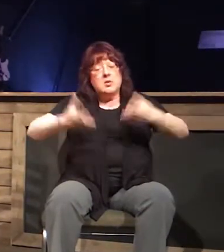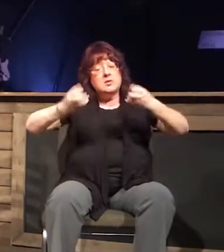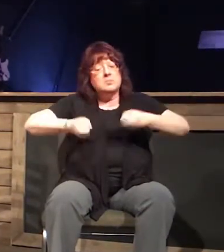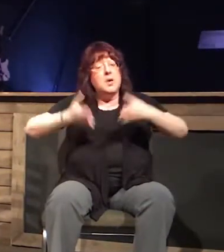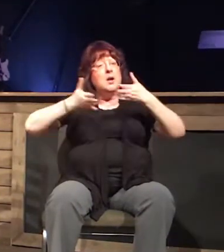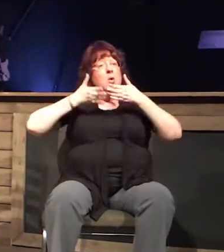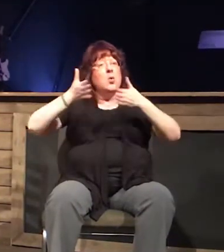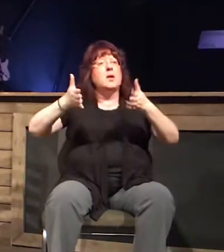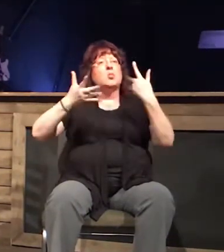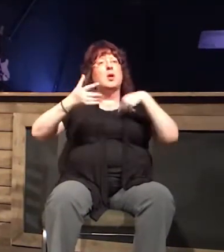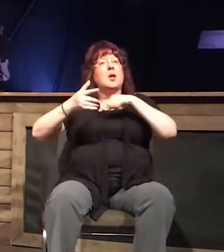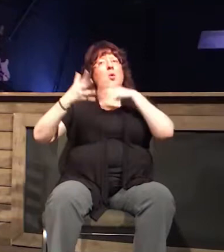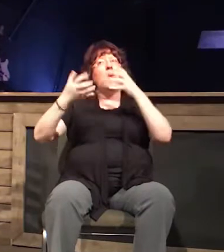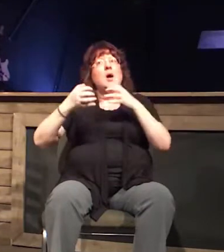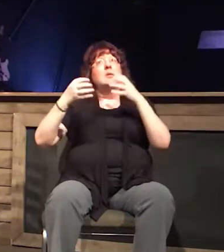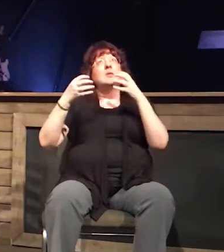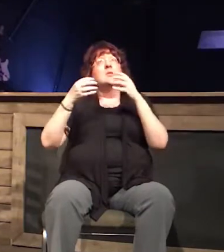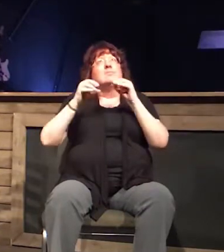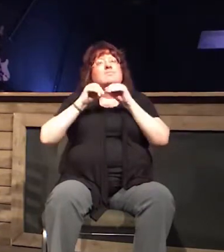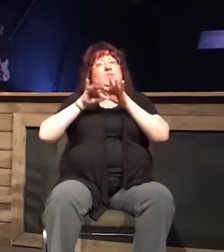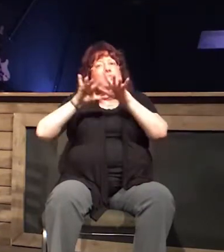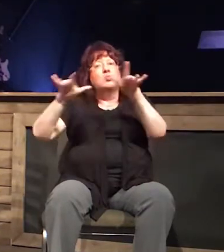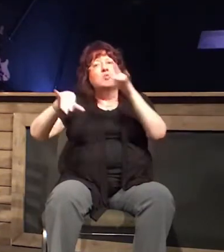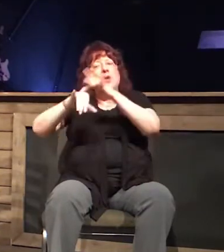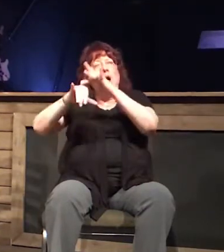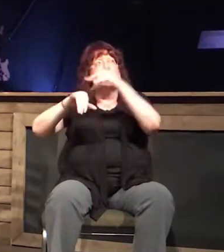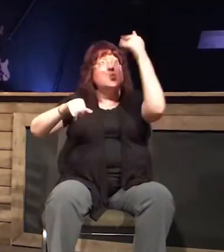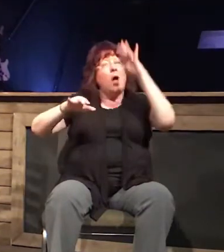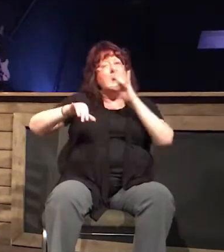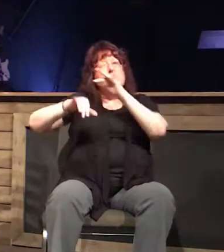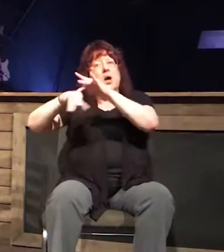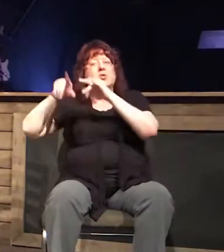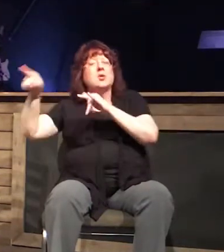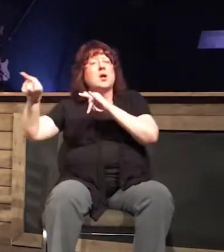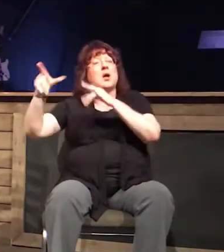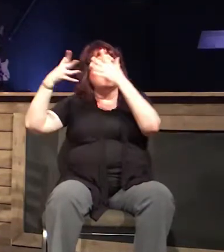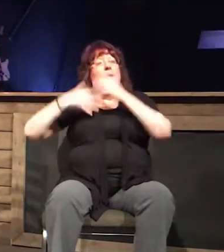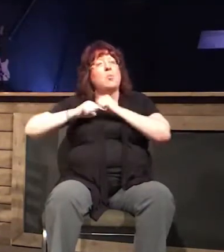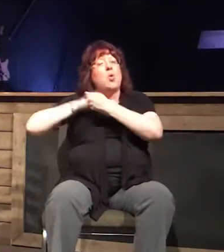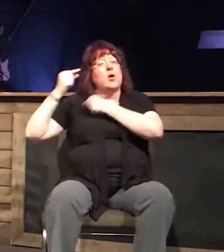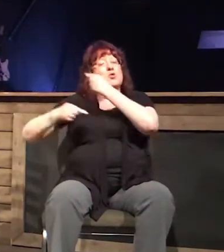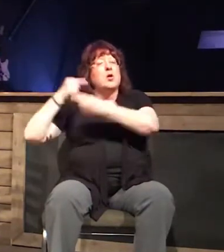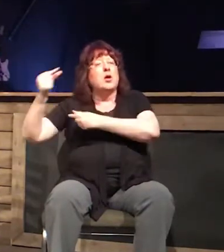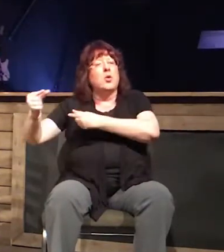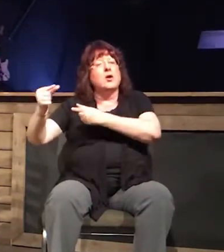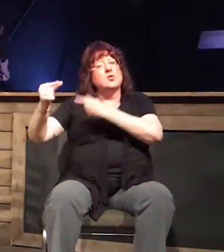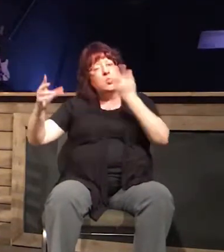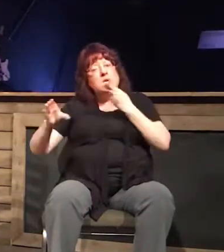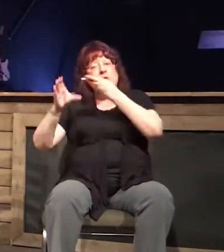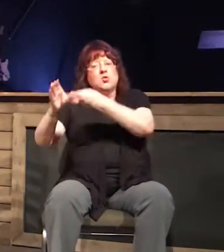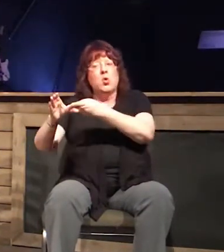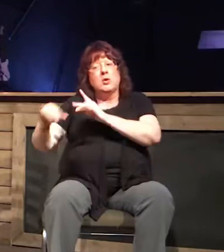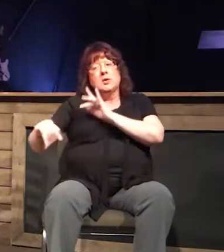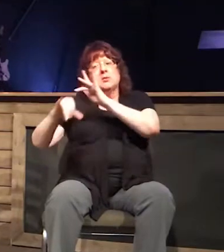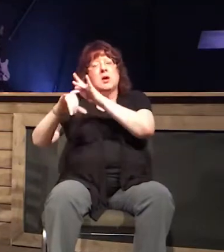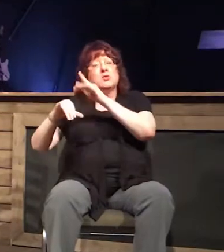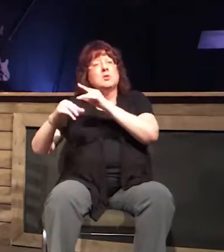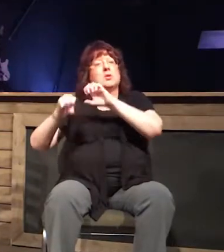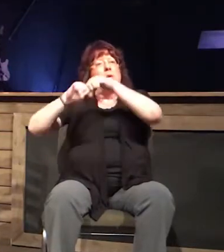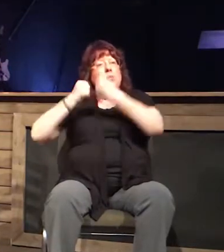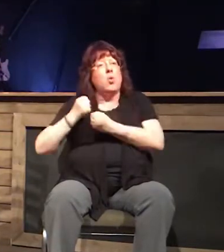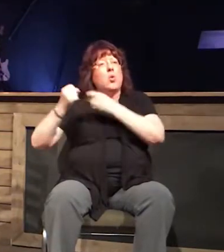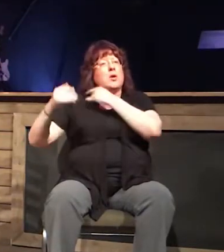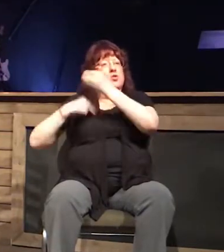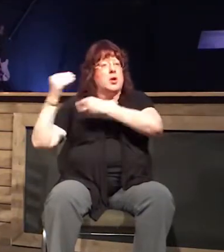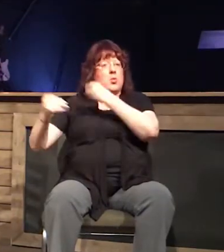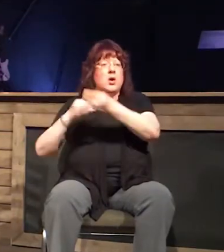have before, because we want to do what we want to move where God is moving. And God is moving to a broken generation, and we're going to join him in reaching this broken